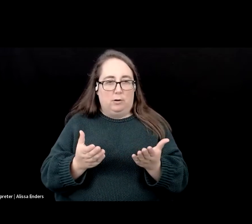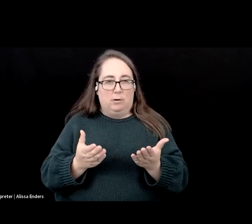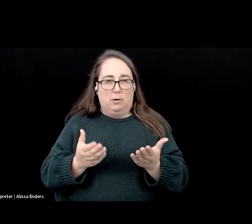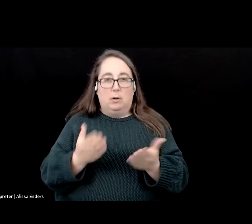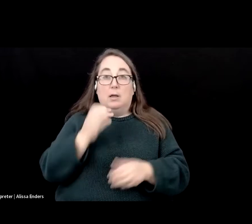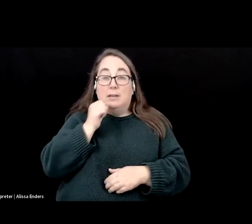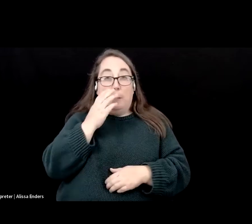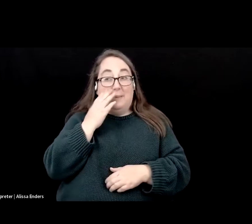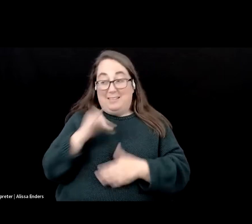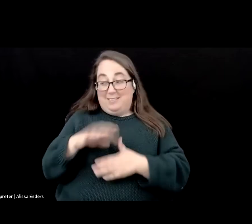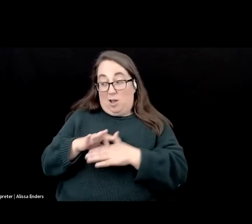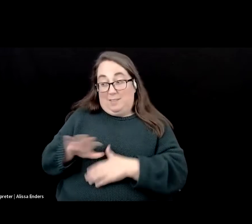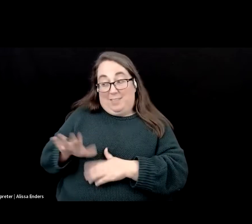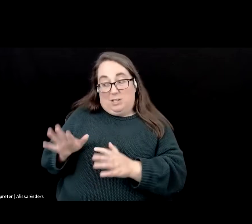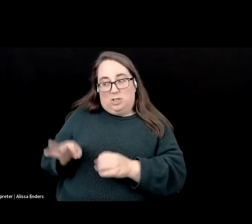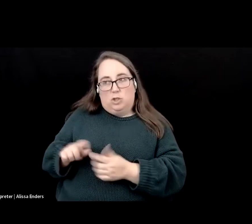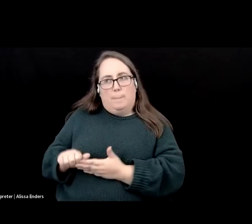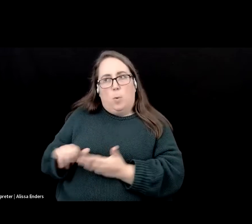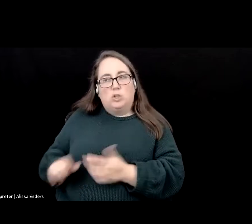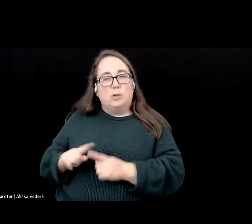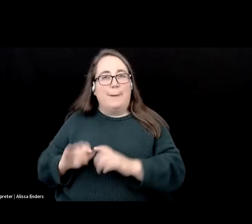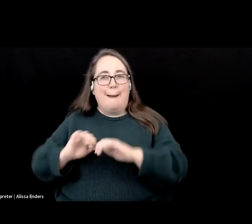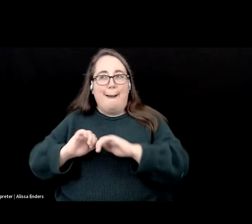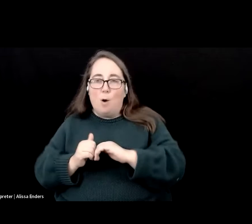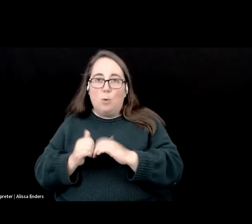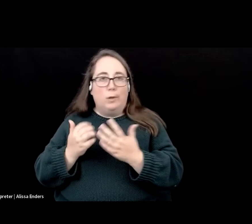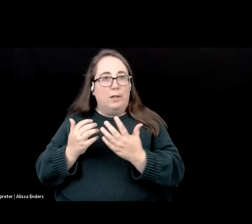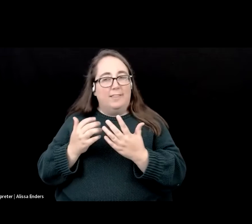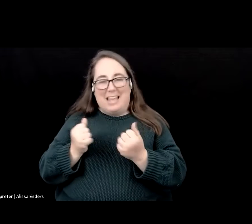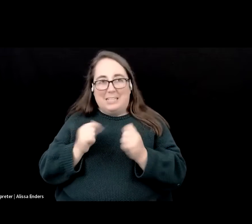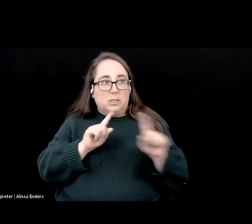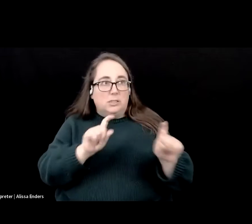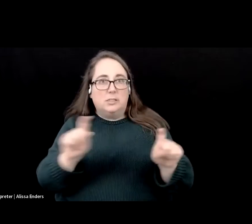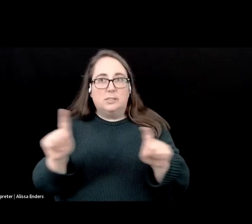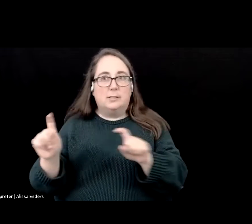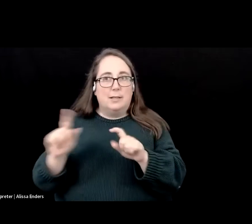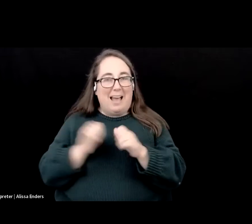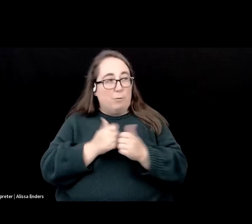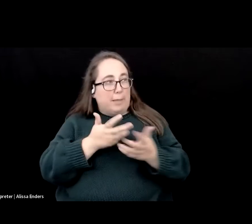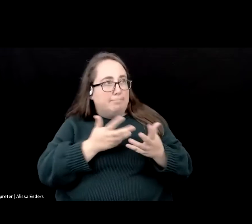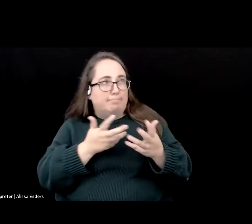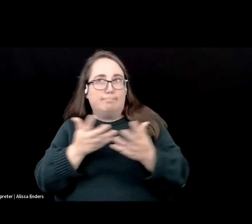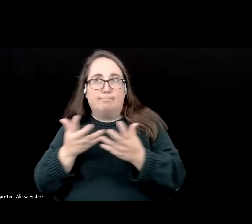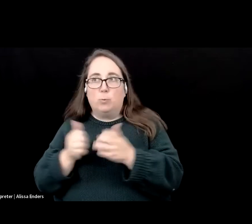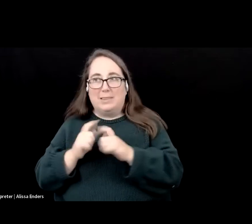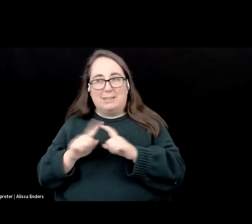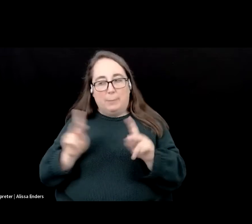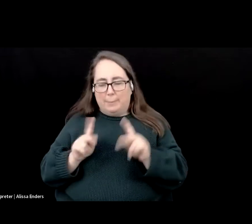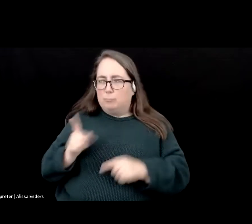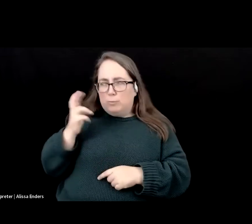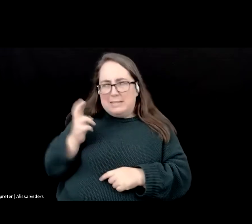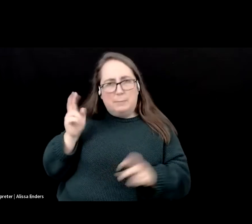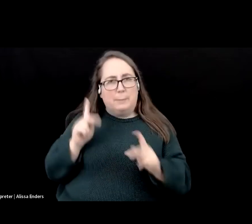their position, because of the way, the range of possibilities that it illustrates, the way of talking, where reasonable people with